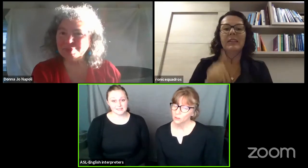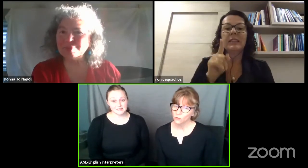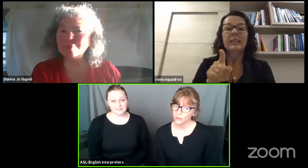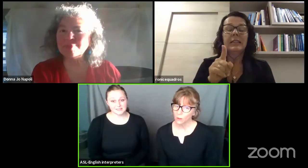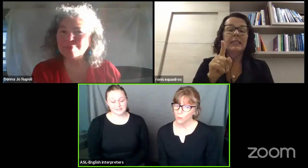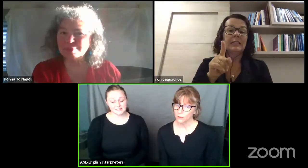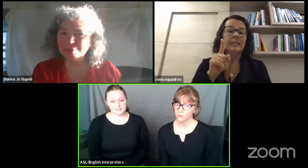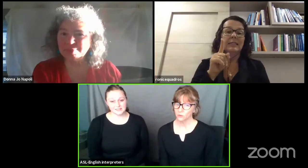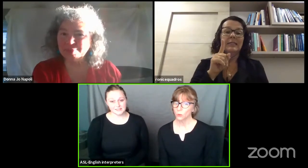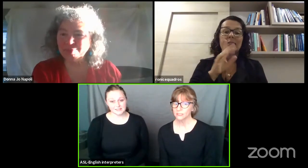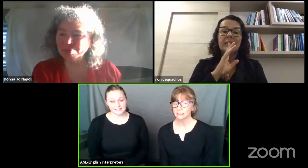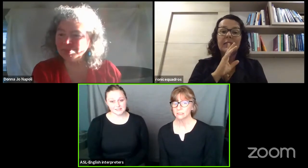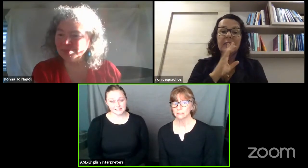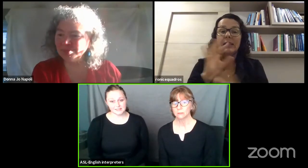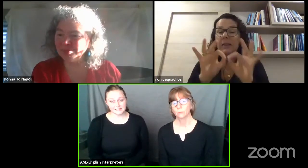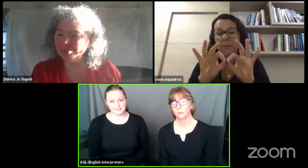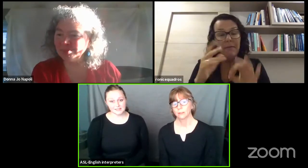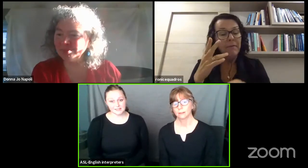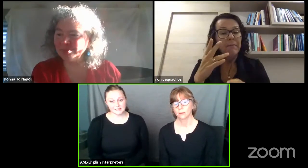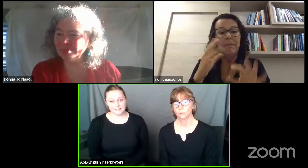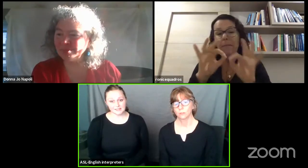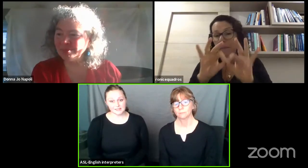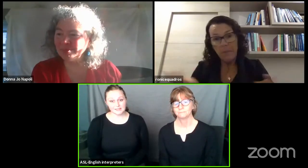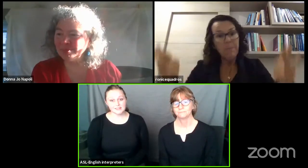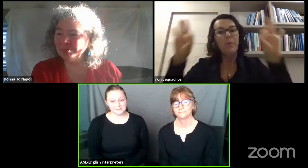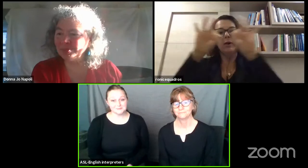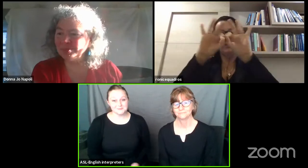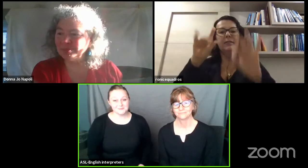Well, thank you for that wonderful question.